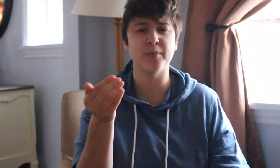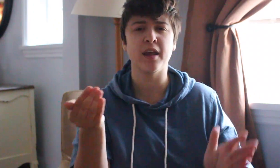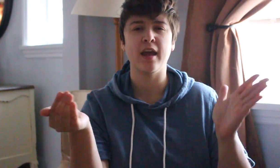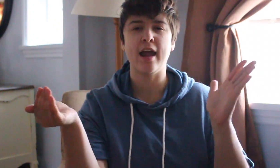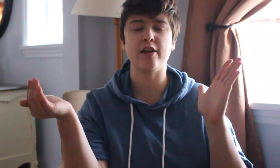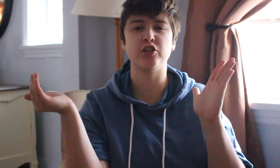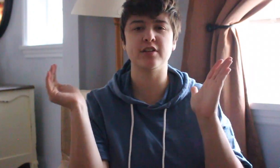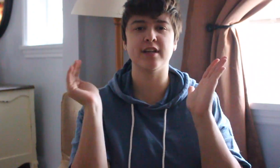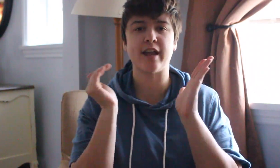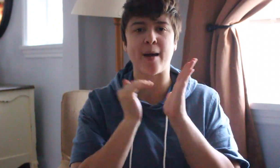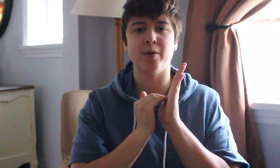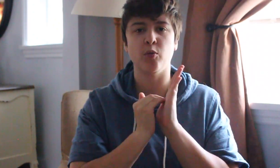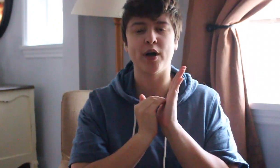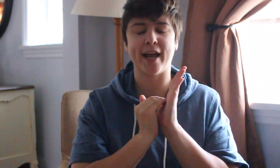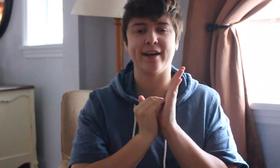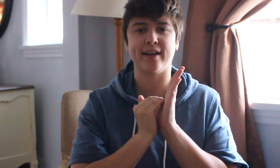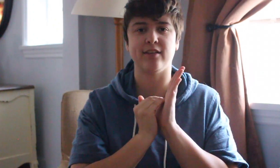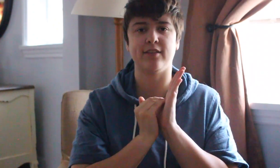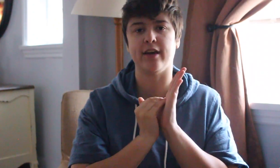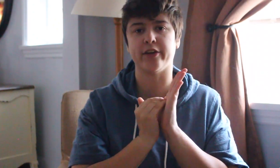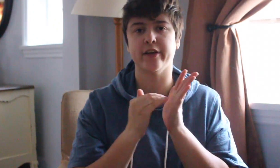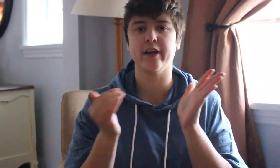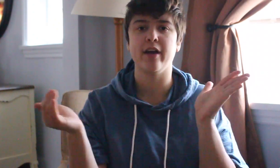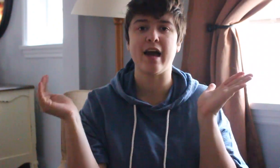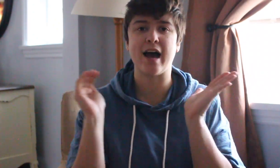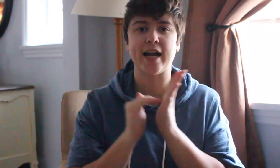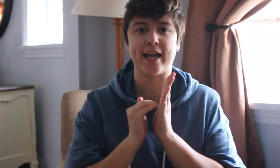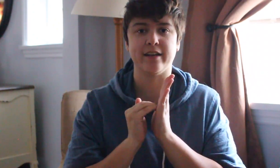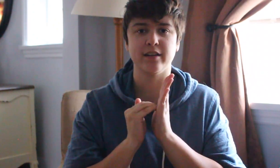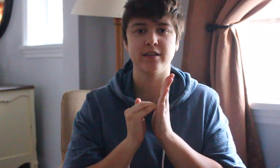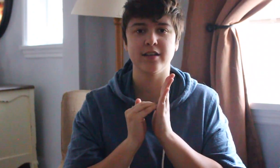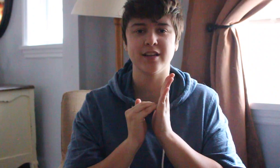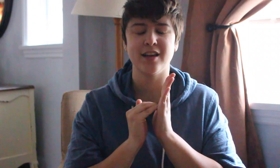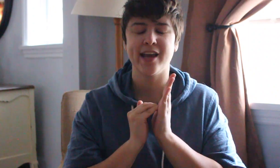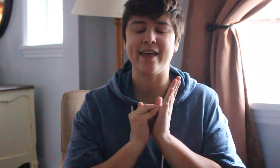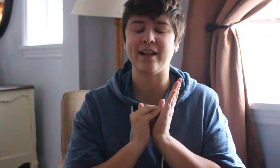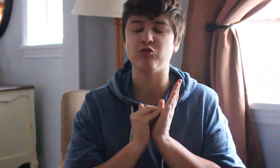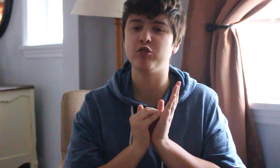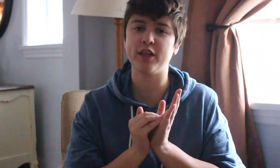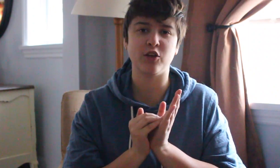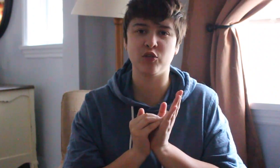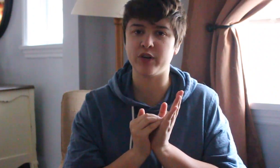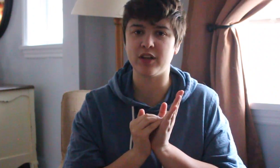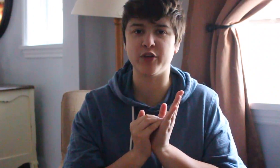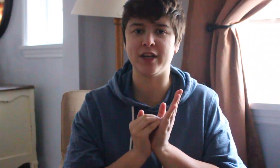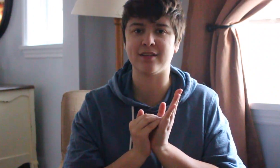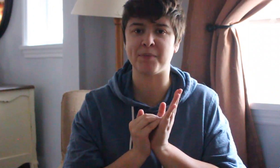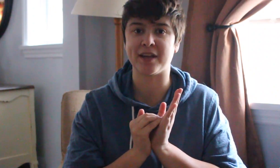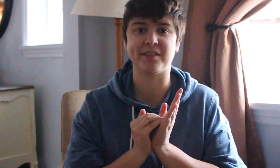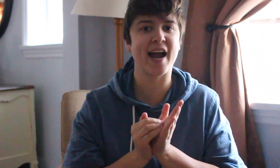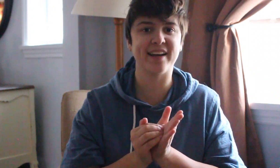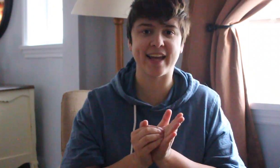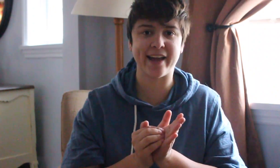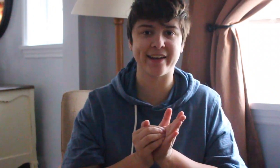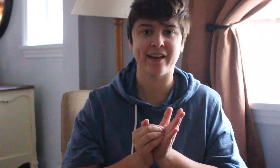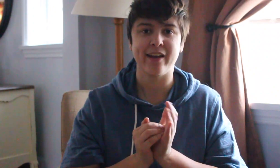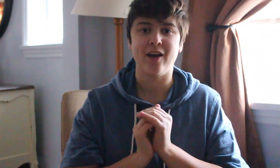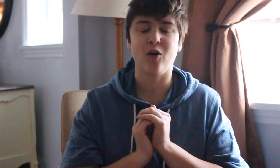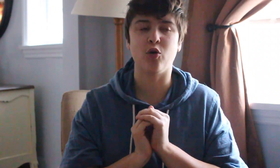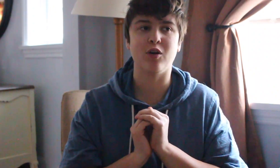you're just going to tap one hand against the other again and that's really useful if you need something signed again or